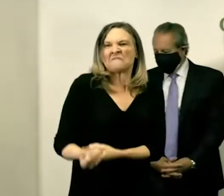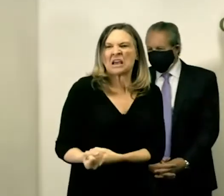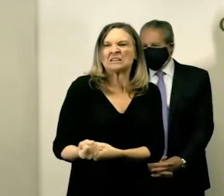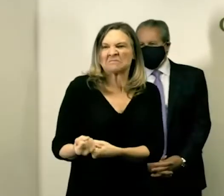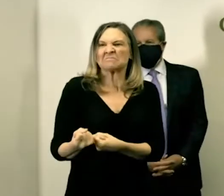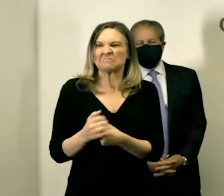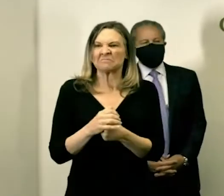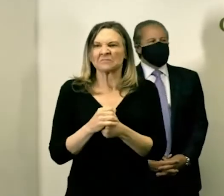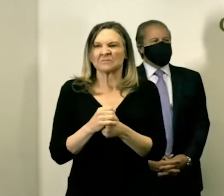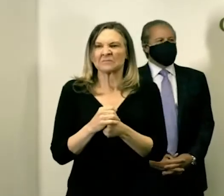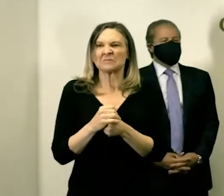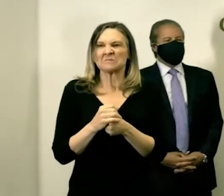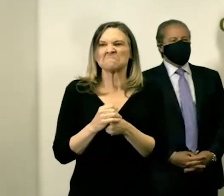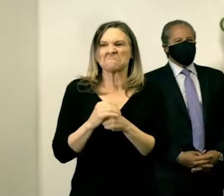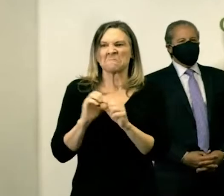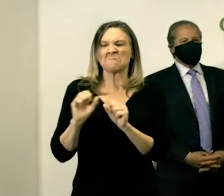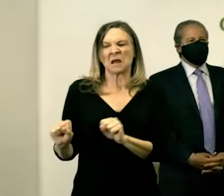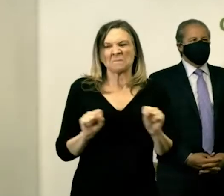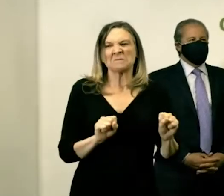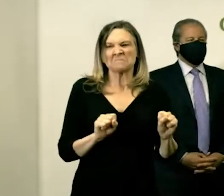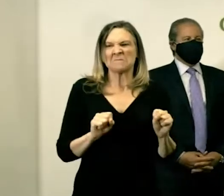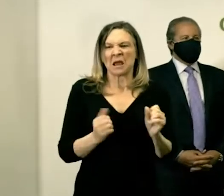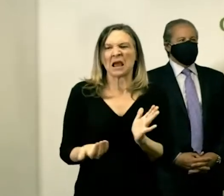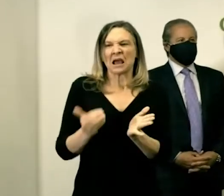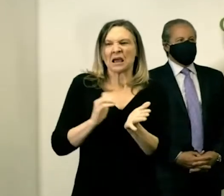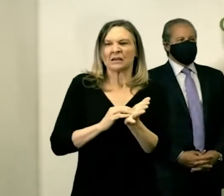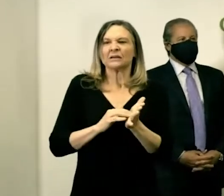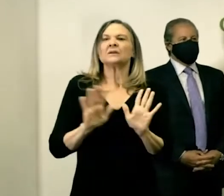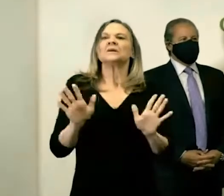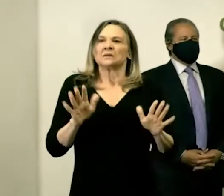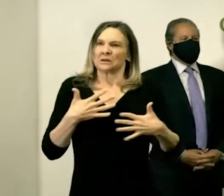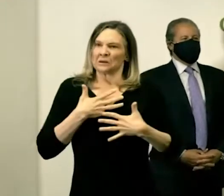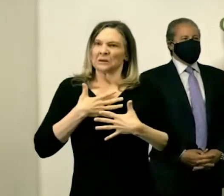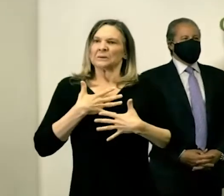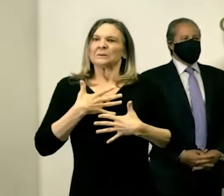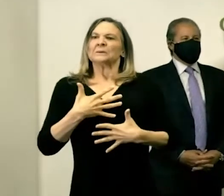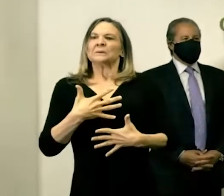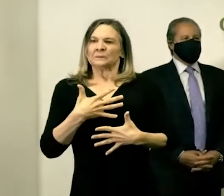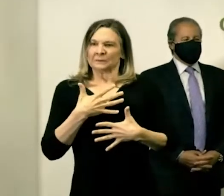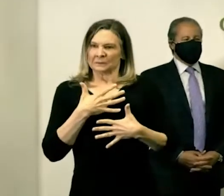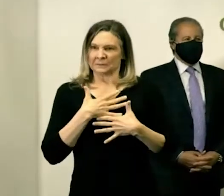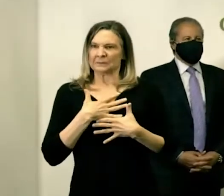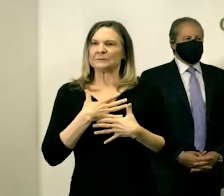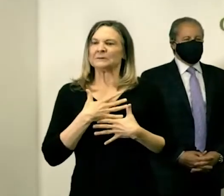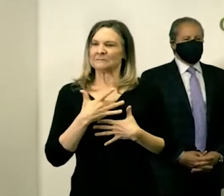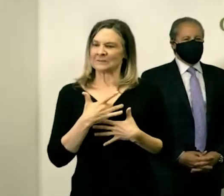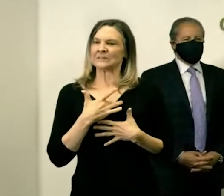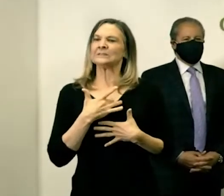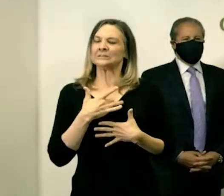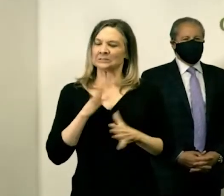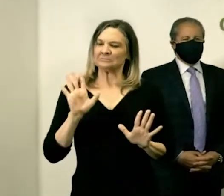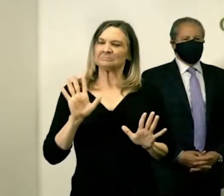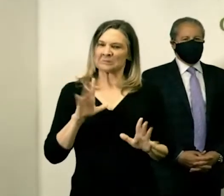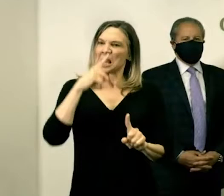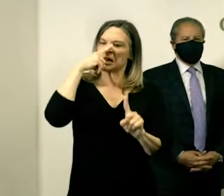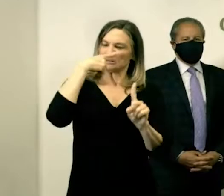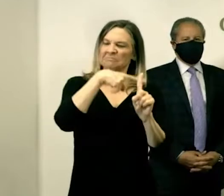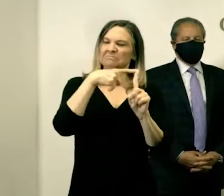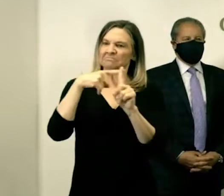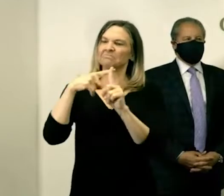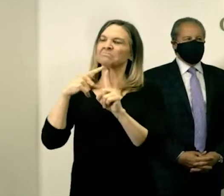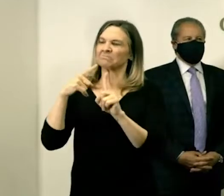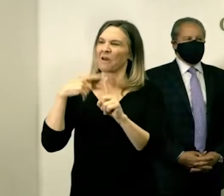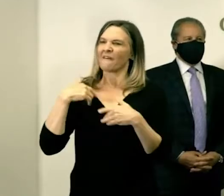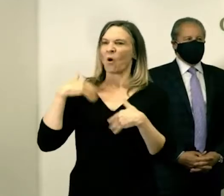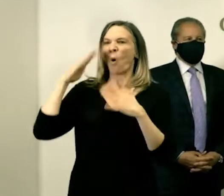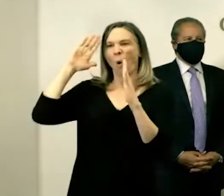their ability to once again breathe and once again feel a sense of optimism about their fate and future. And